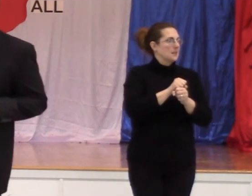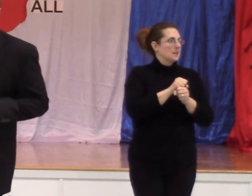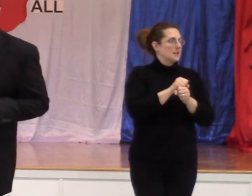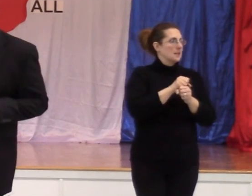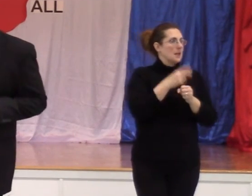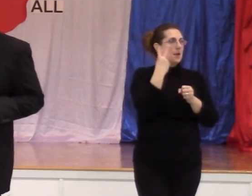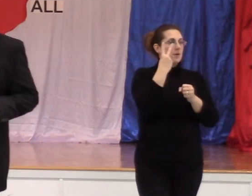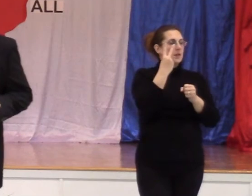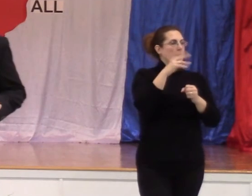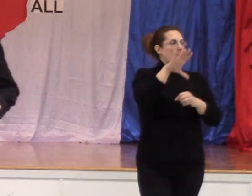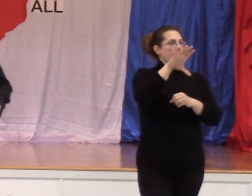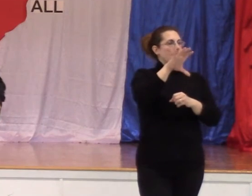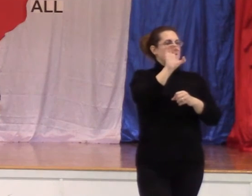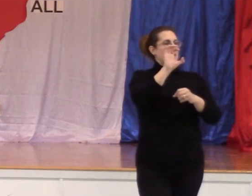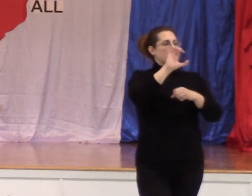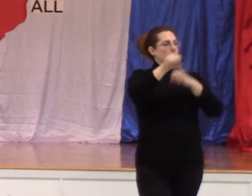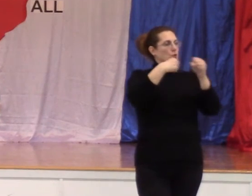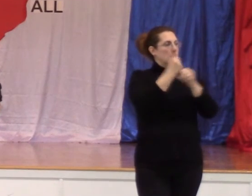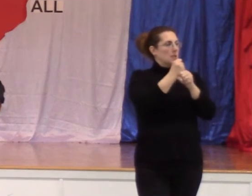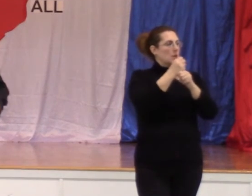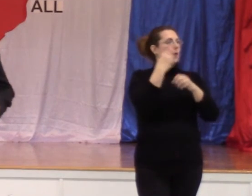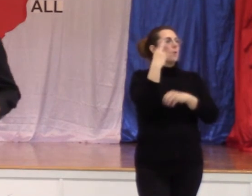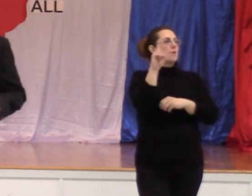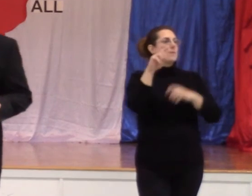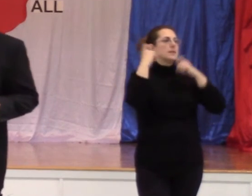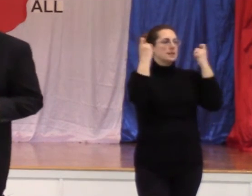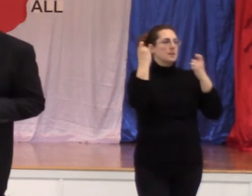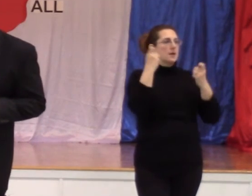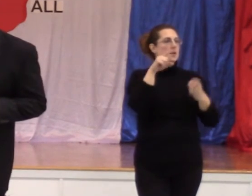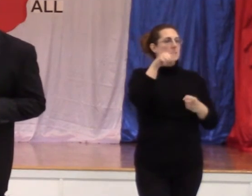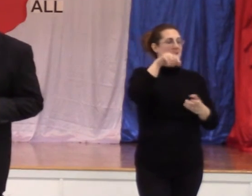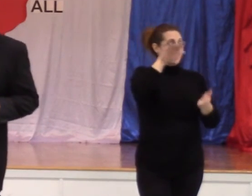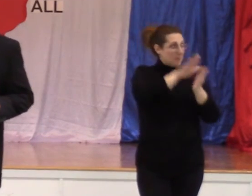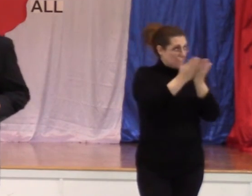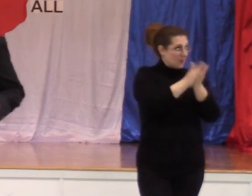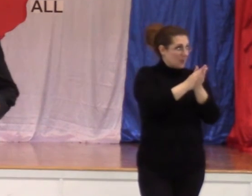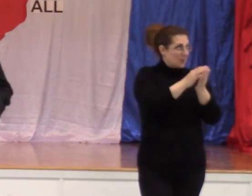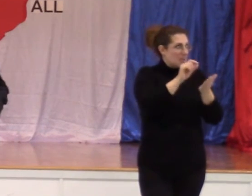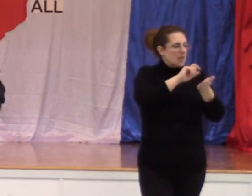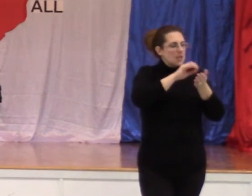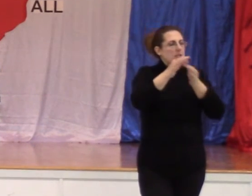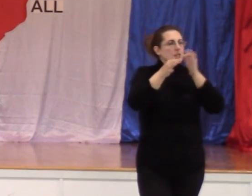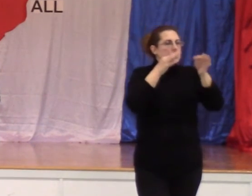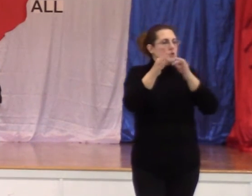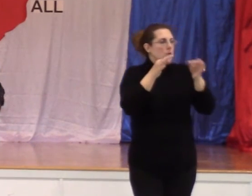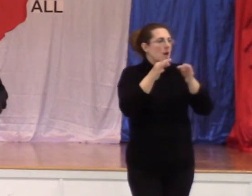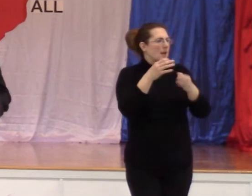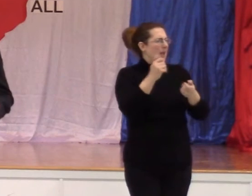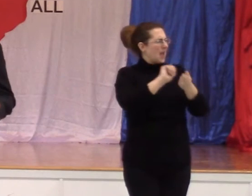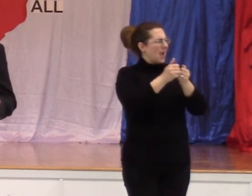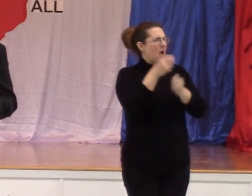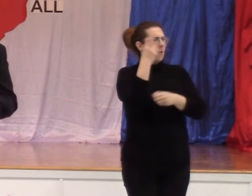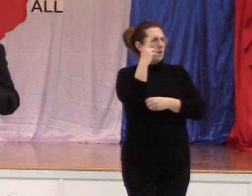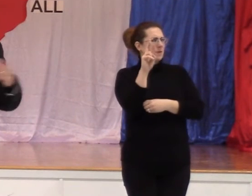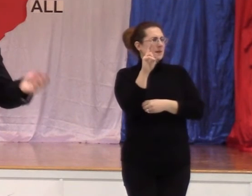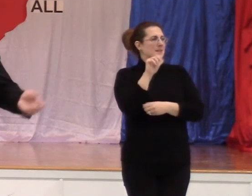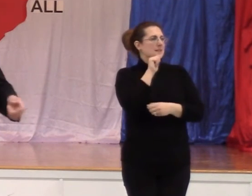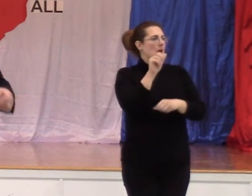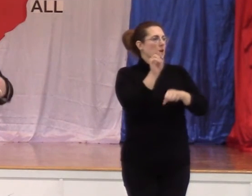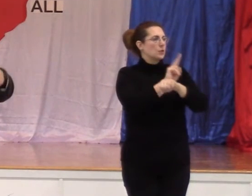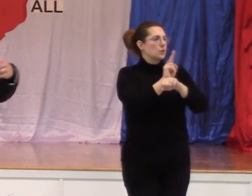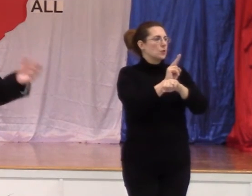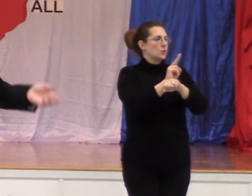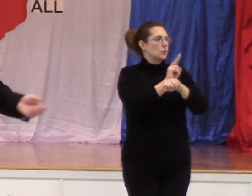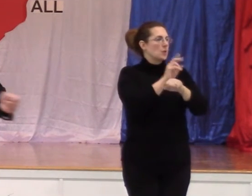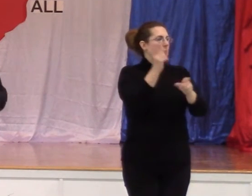the 500th year of the Reformation. Because in that book, he describes how the Reformation is misused for